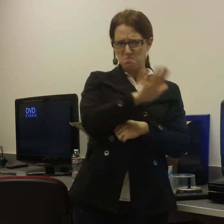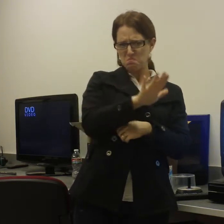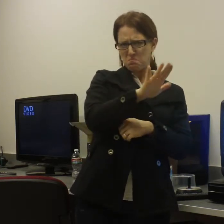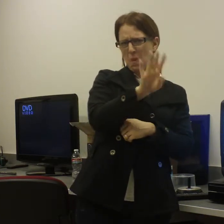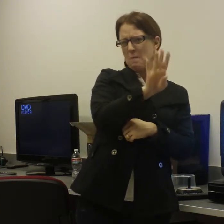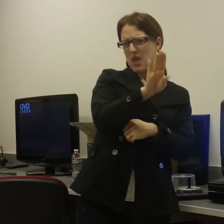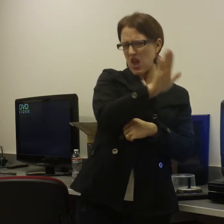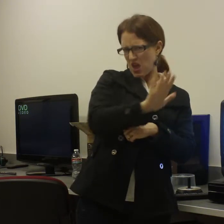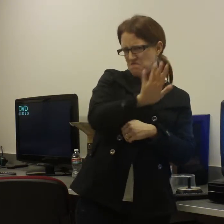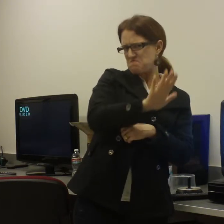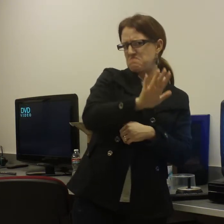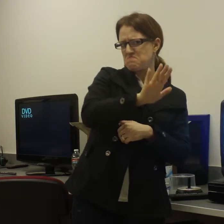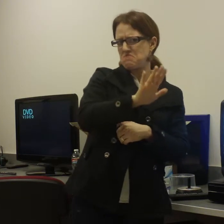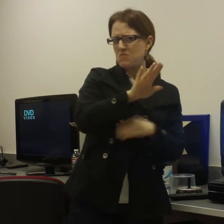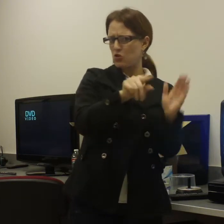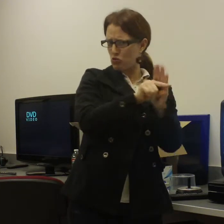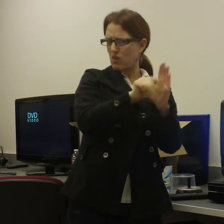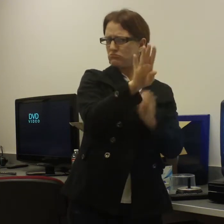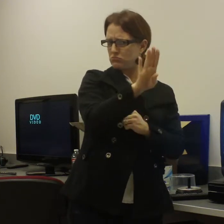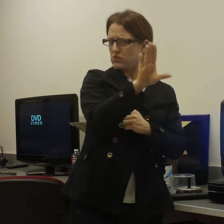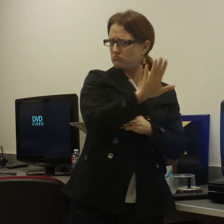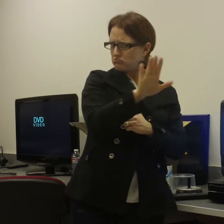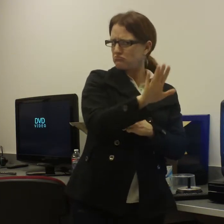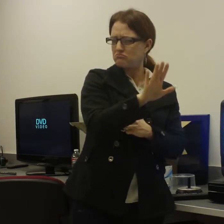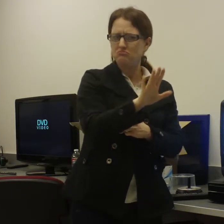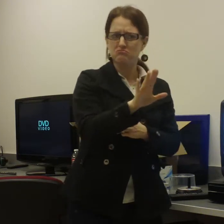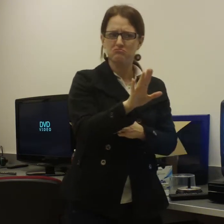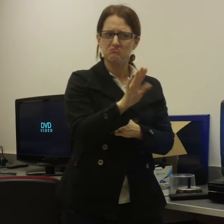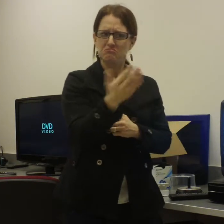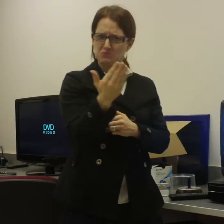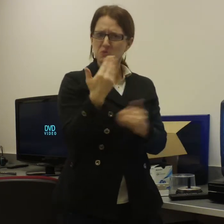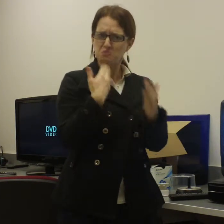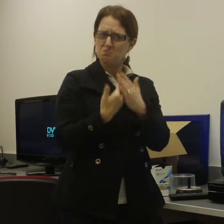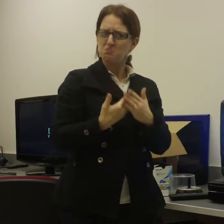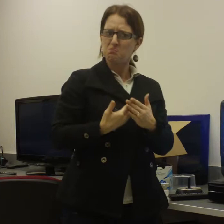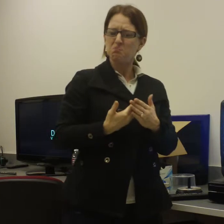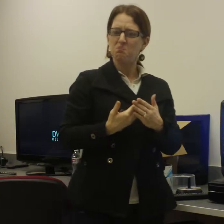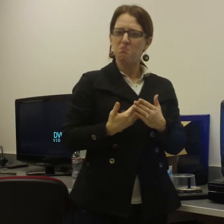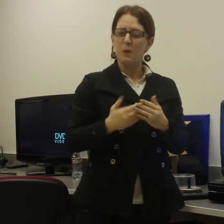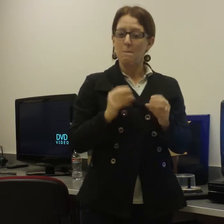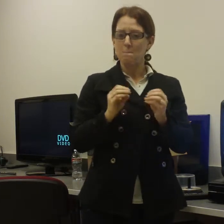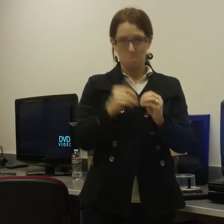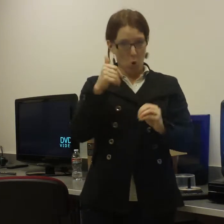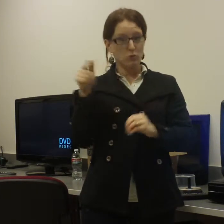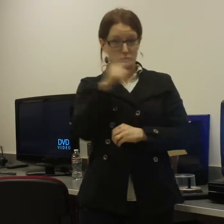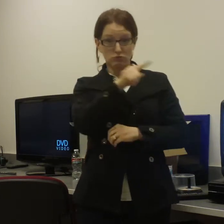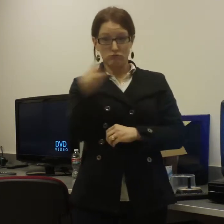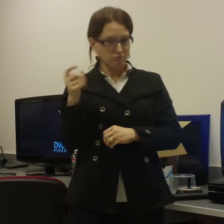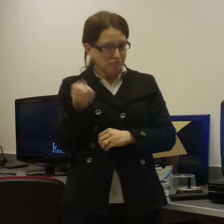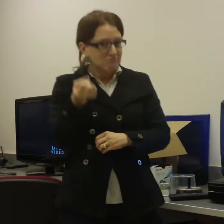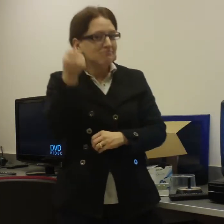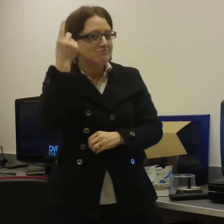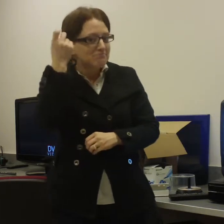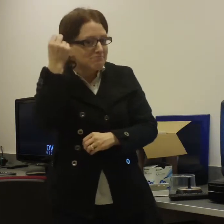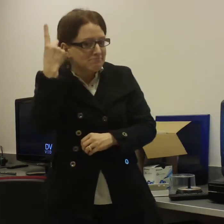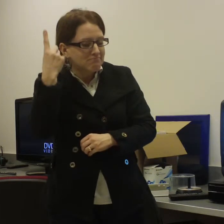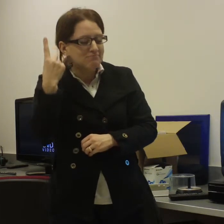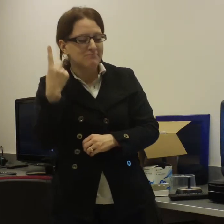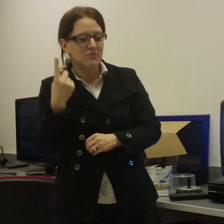and stuff. So I mean, it's decent. Like I said, it seems like most people really understood what's going on. All right. Any questions about the quiz